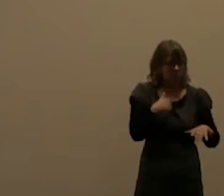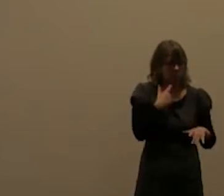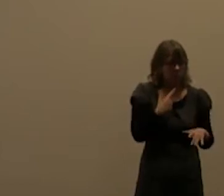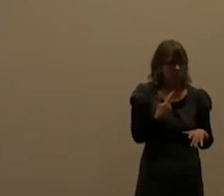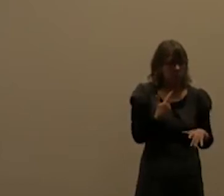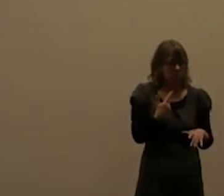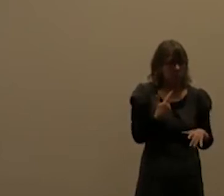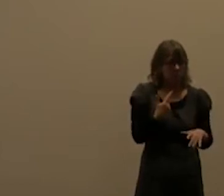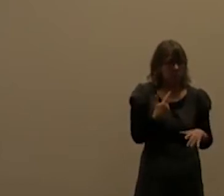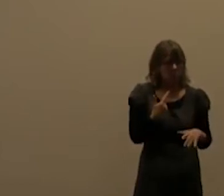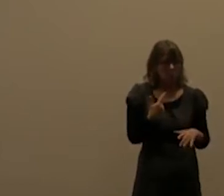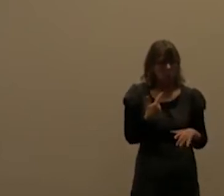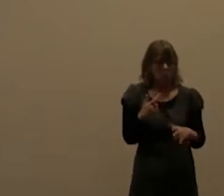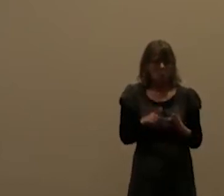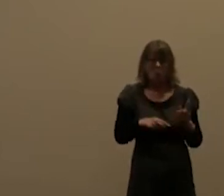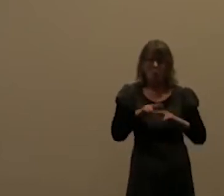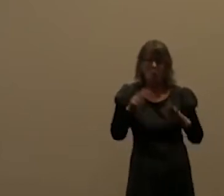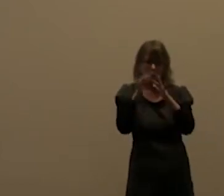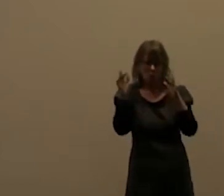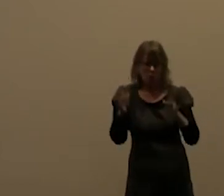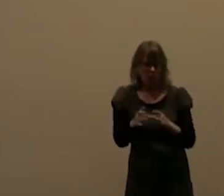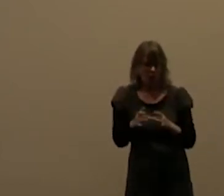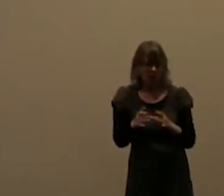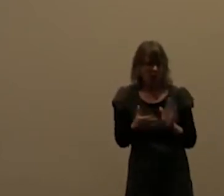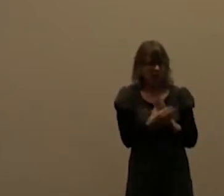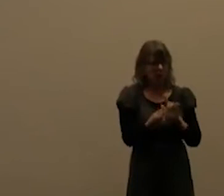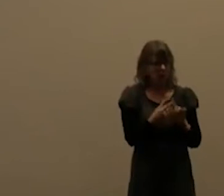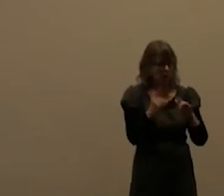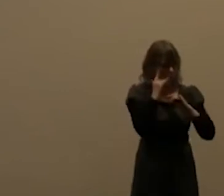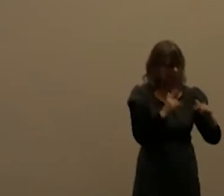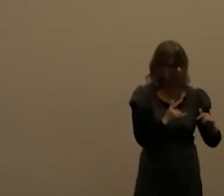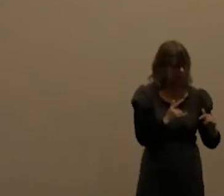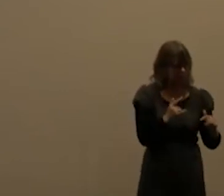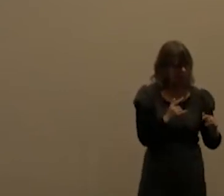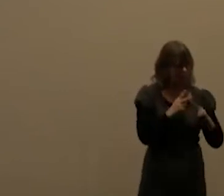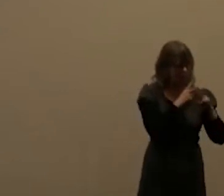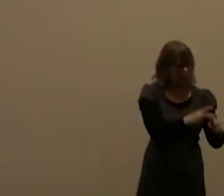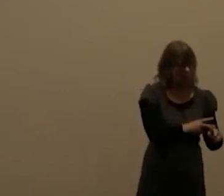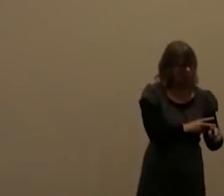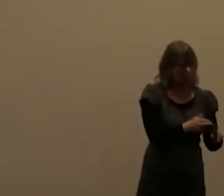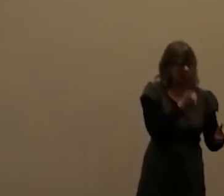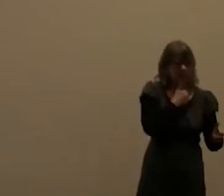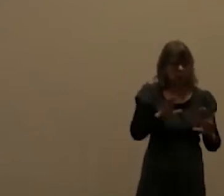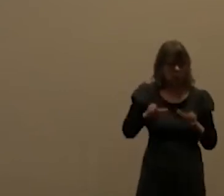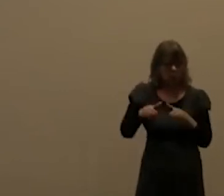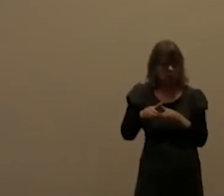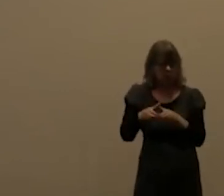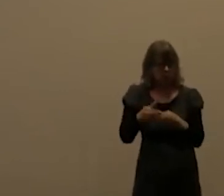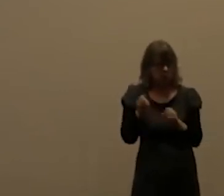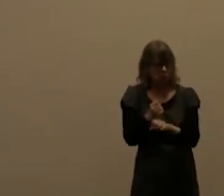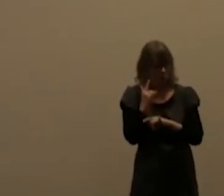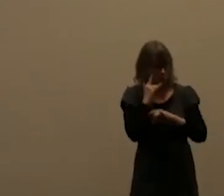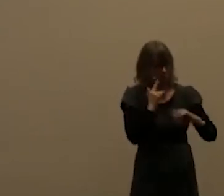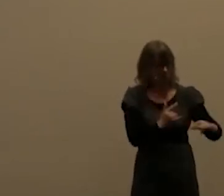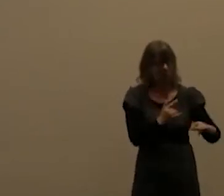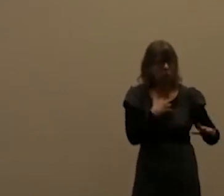an offline scenario when you're going for an inspection or visit? Can we have them use the teams to do the inspection? Or is